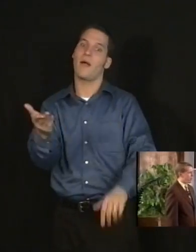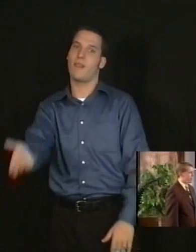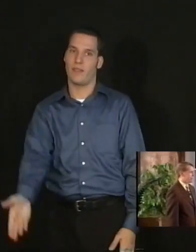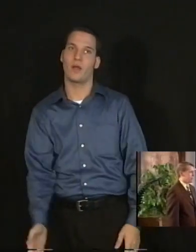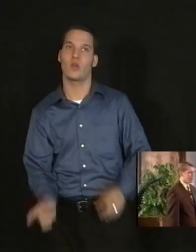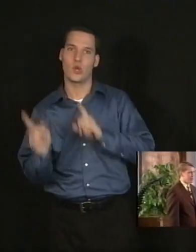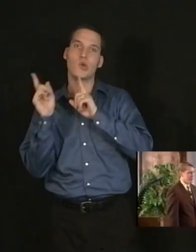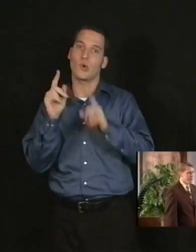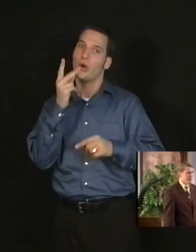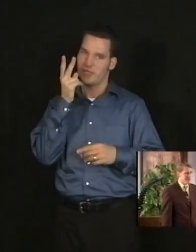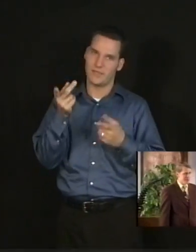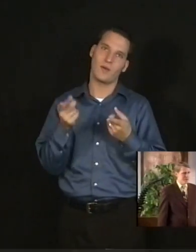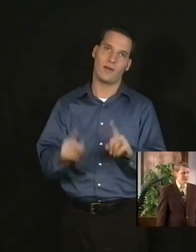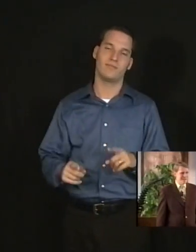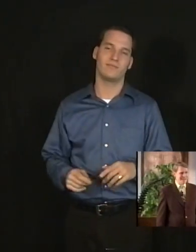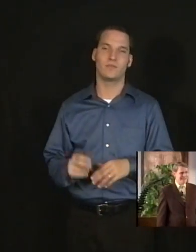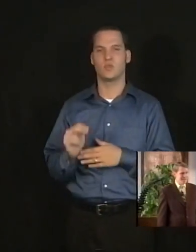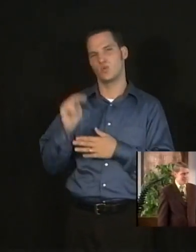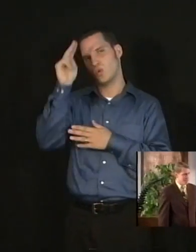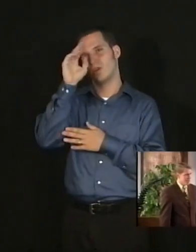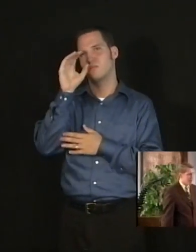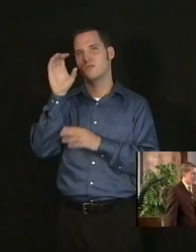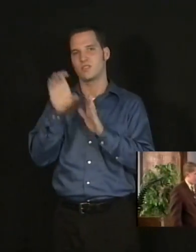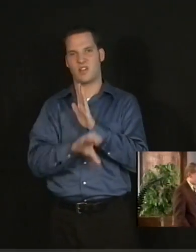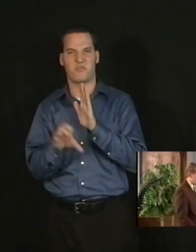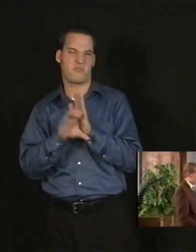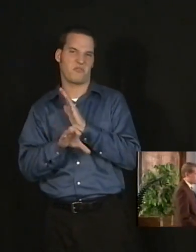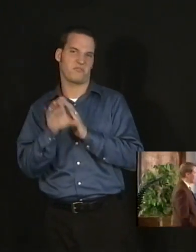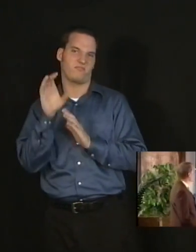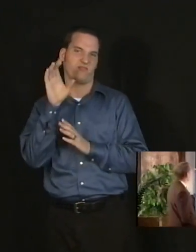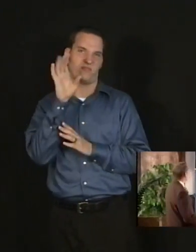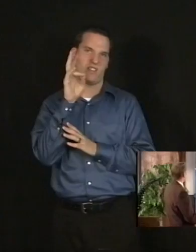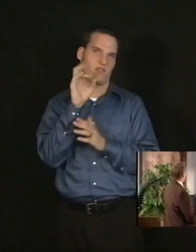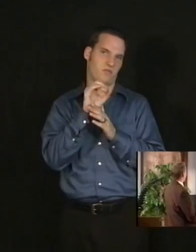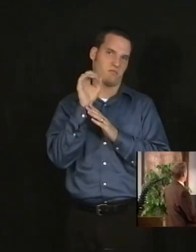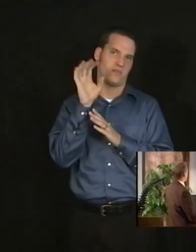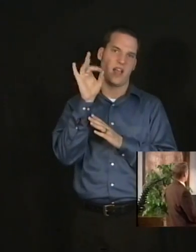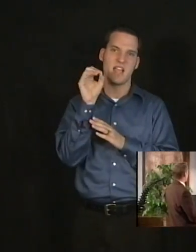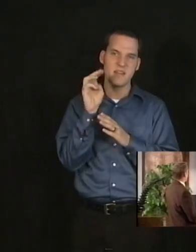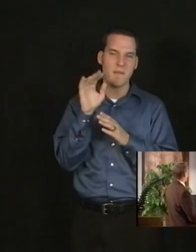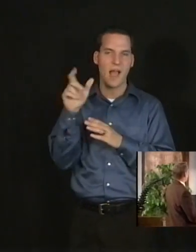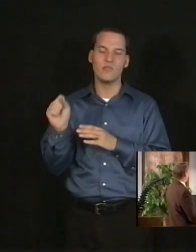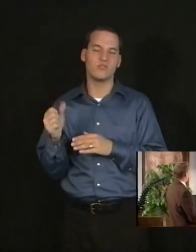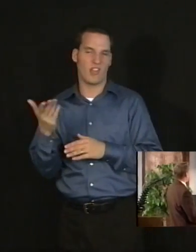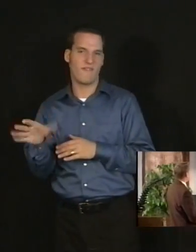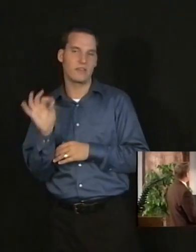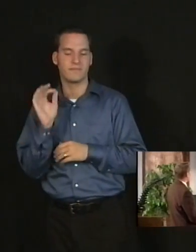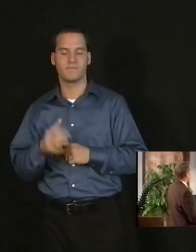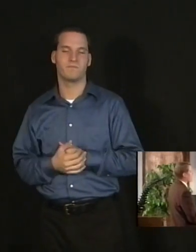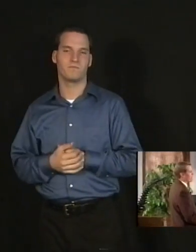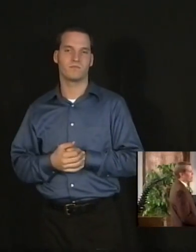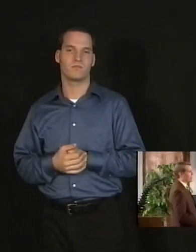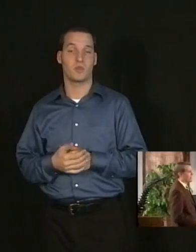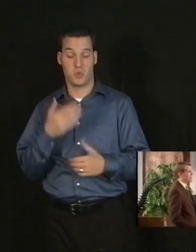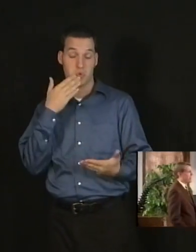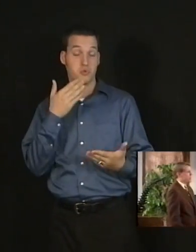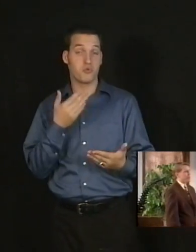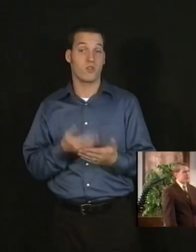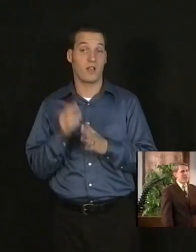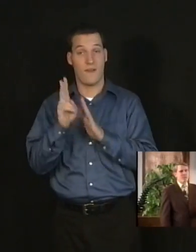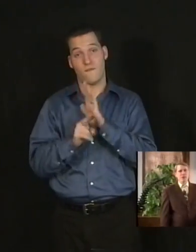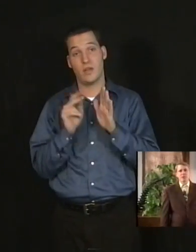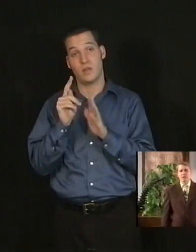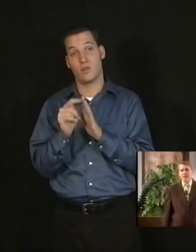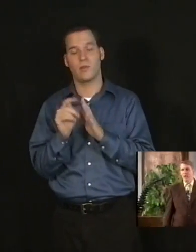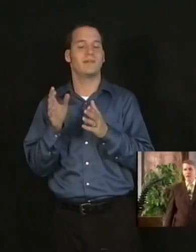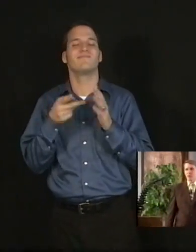of Chattanooga about, I don't know, 70 or 80 miles, you can get to Dayton, Tennessee. Been through there a bunch of times. There's a good a good book